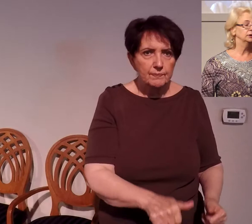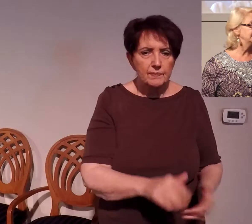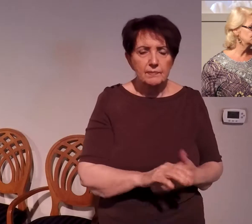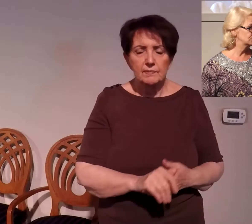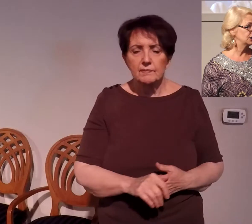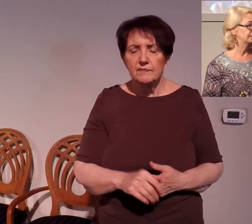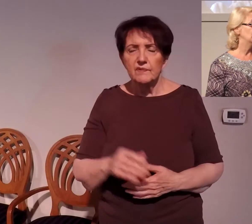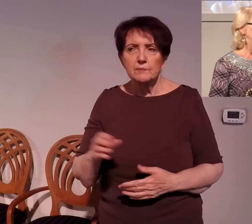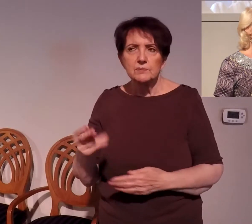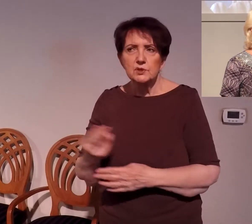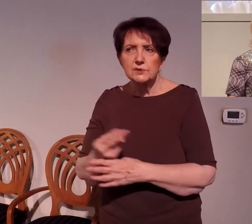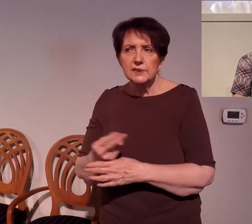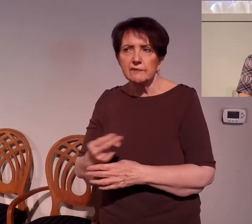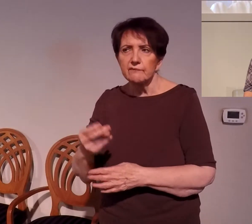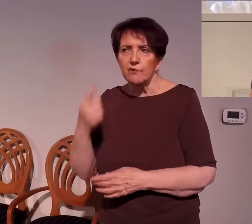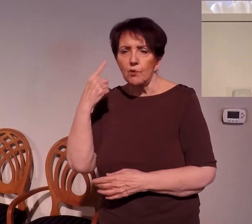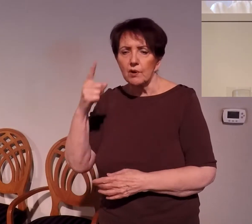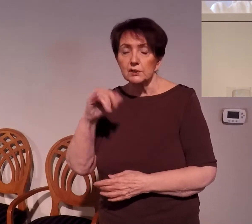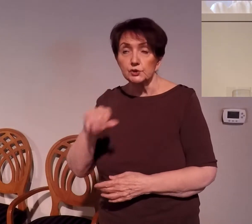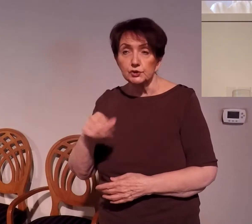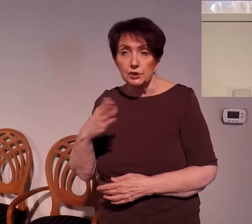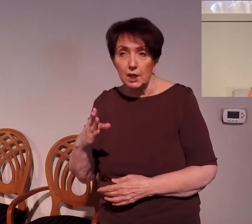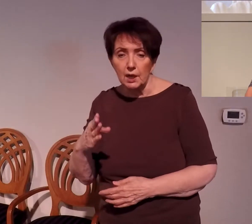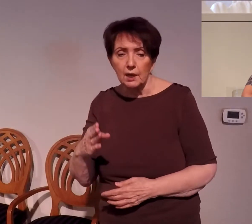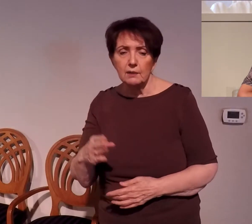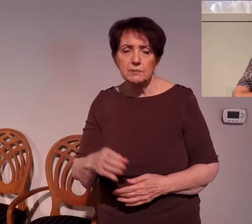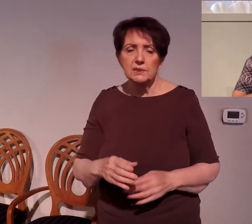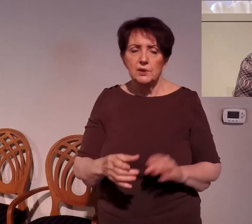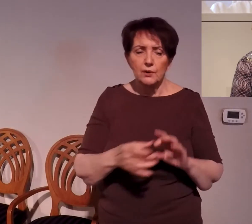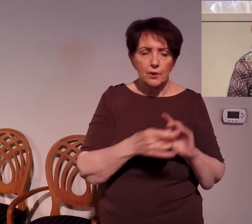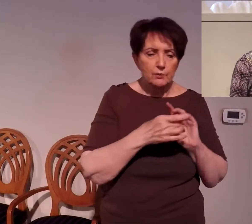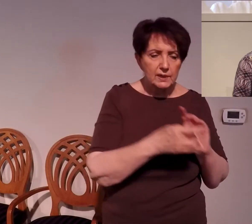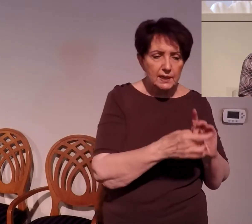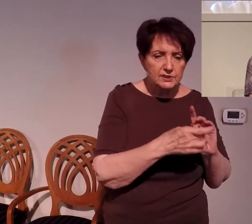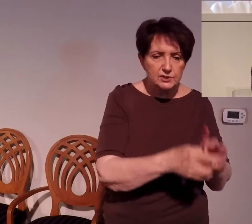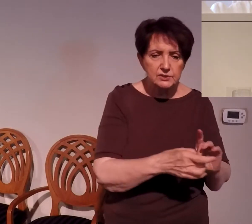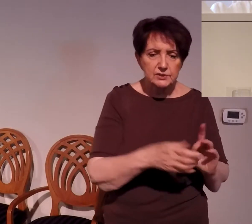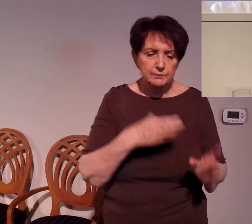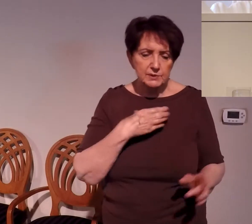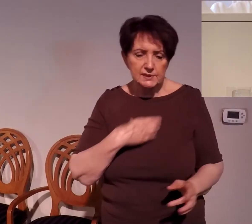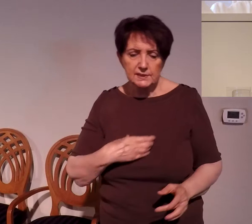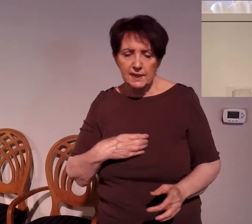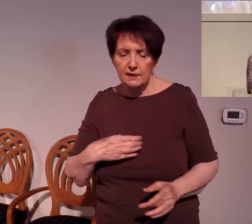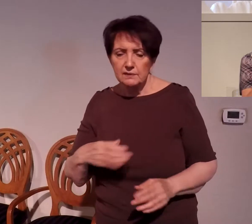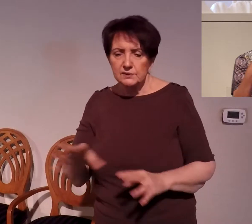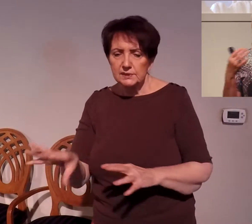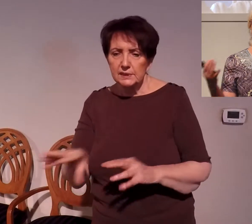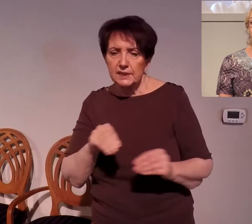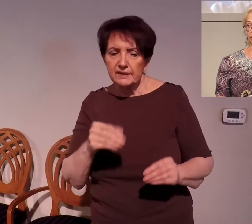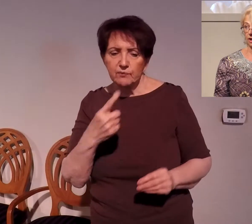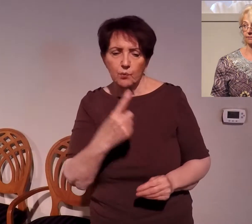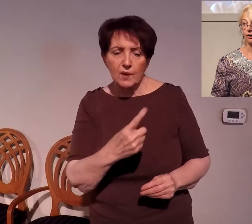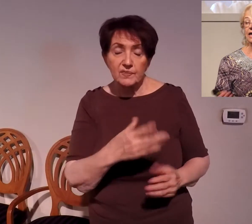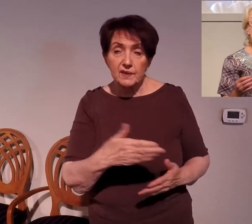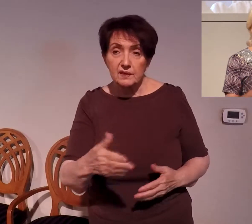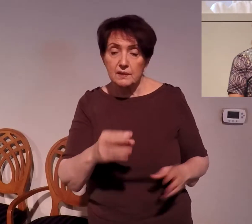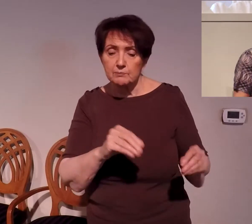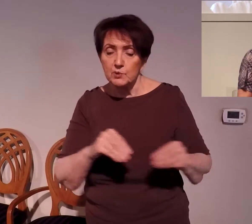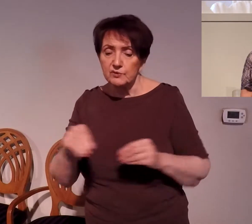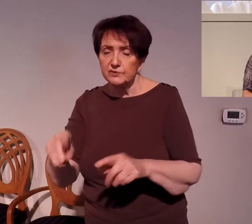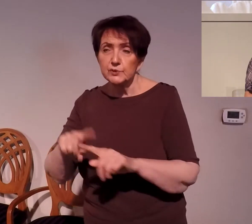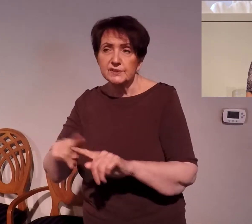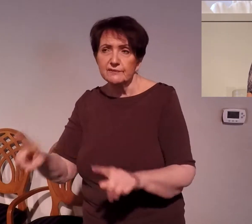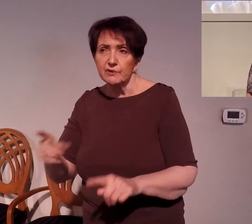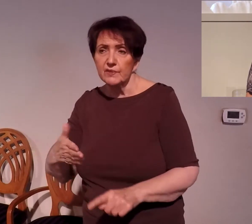of a relationship, or simply the desire to have the courage to leave one thing, to move to another,